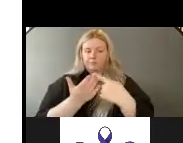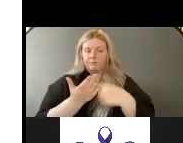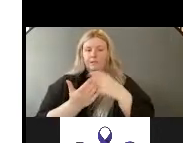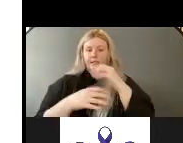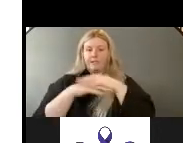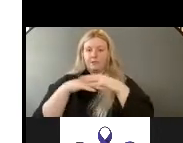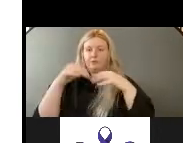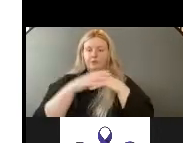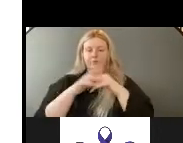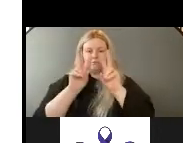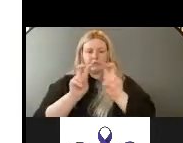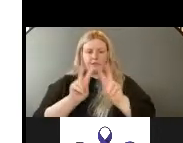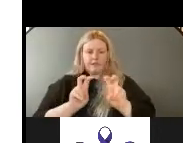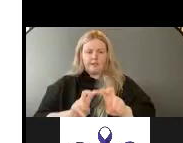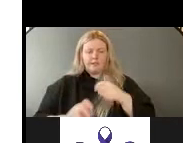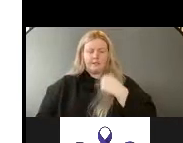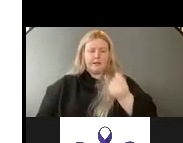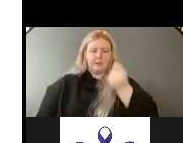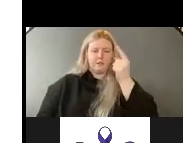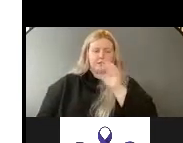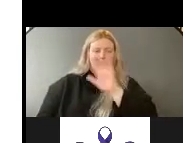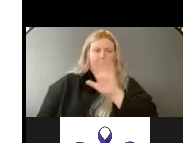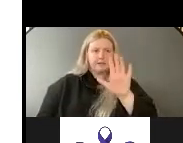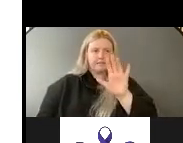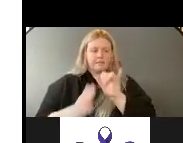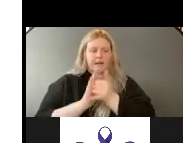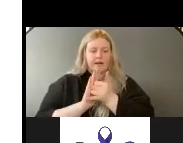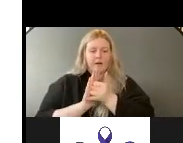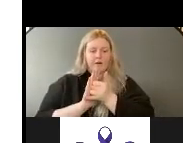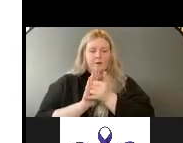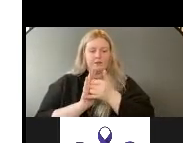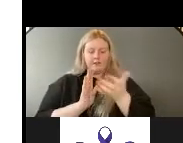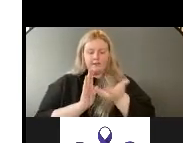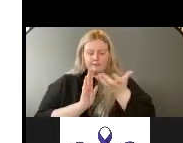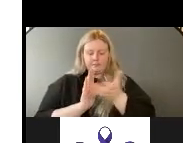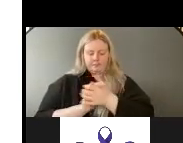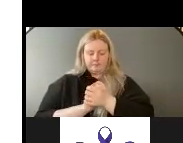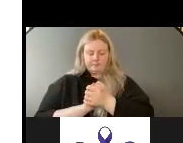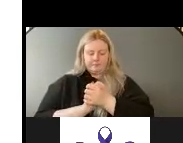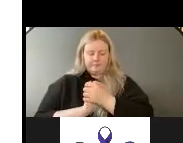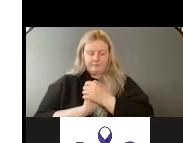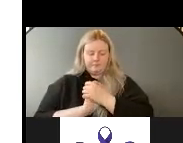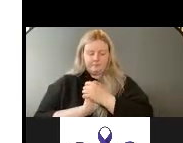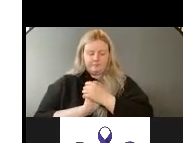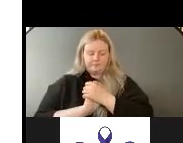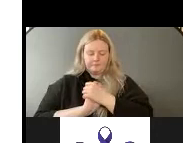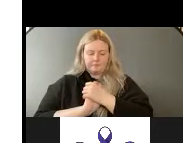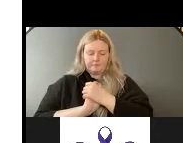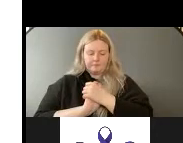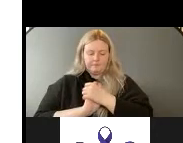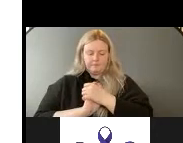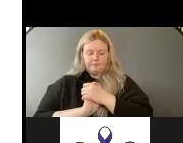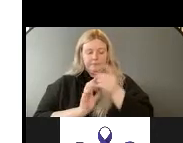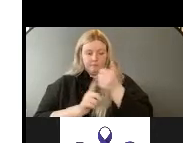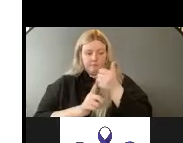to understand the ways in which people are, sort of additionally disadvantaged in society by